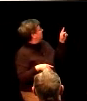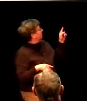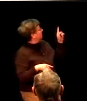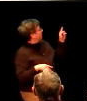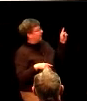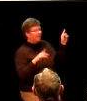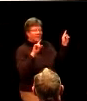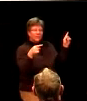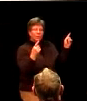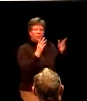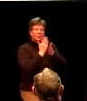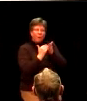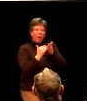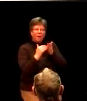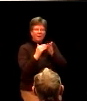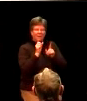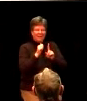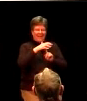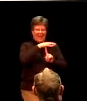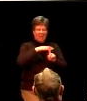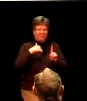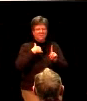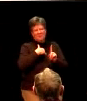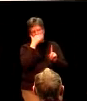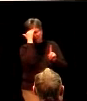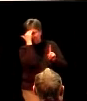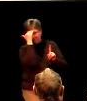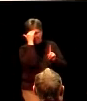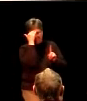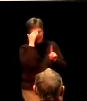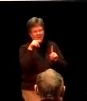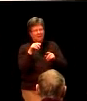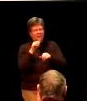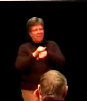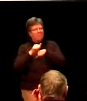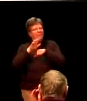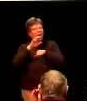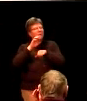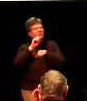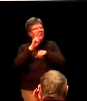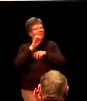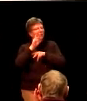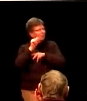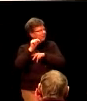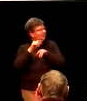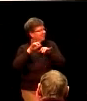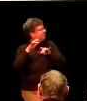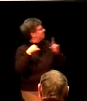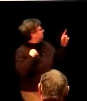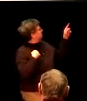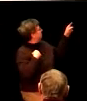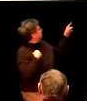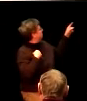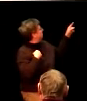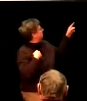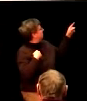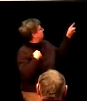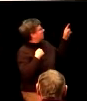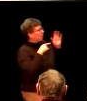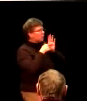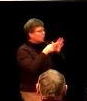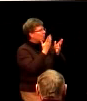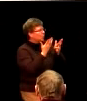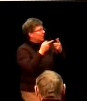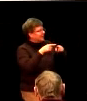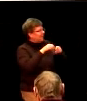the only part of the atmosphere that we were really familiar with. Here's Mount Everest over here for scale. I like this diagram because it shows you what's happening in the different parts